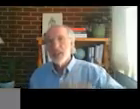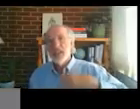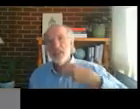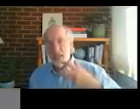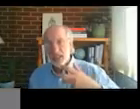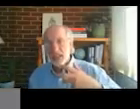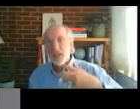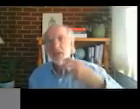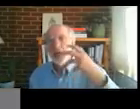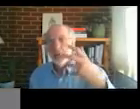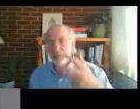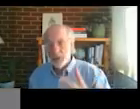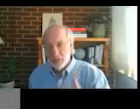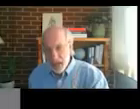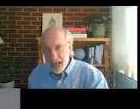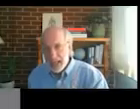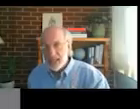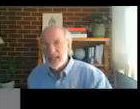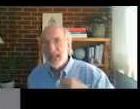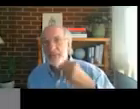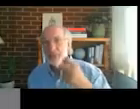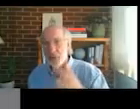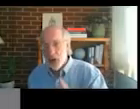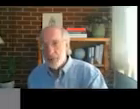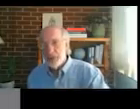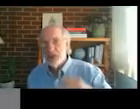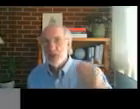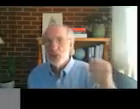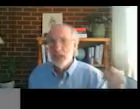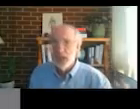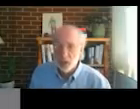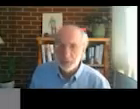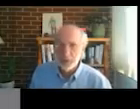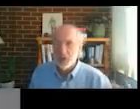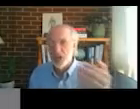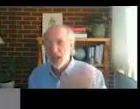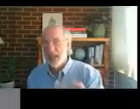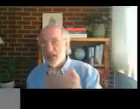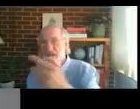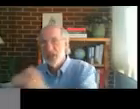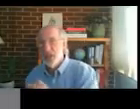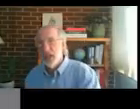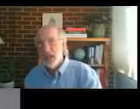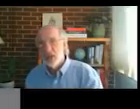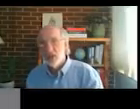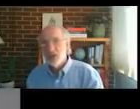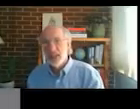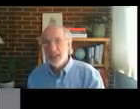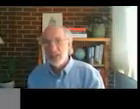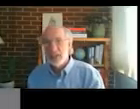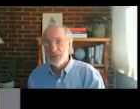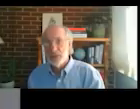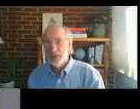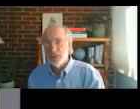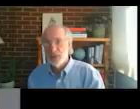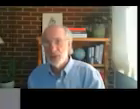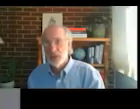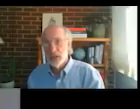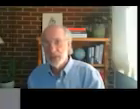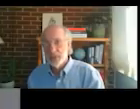would then provide that prompt that will help the child learn to ask